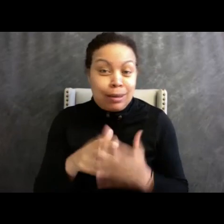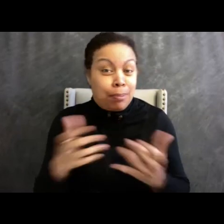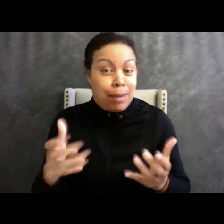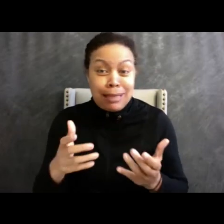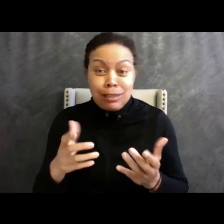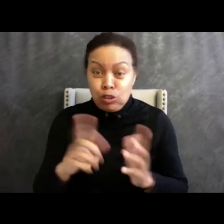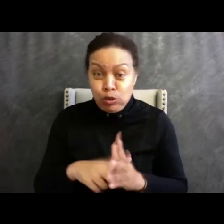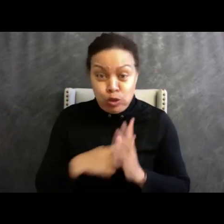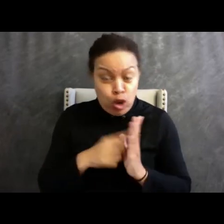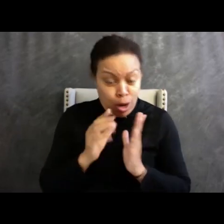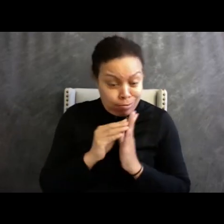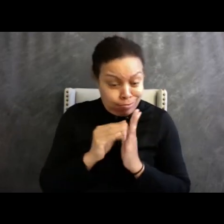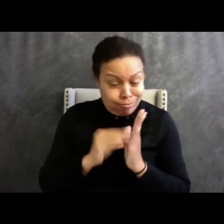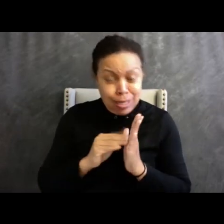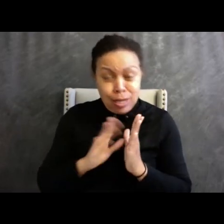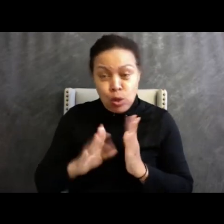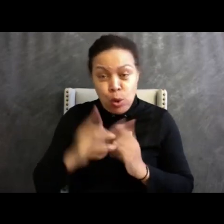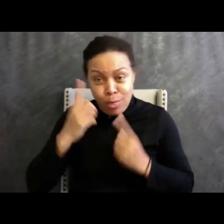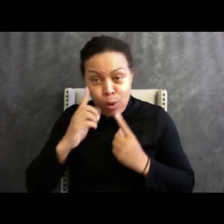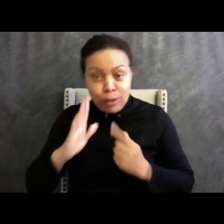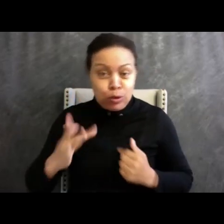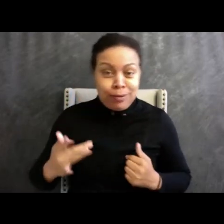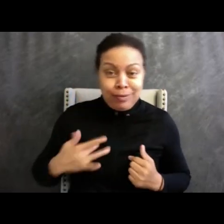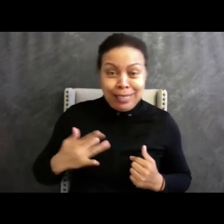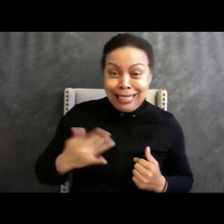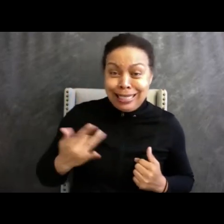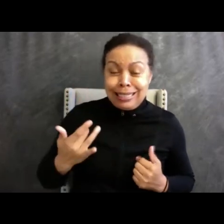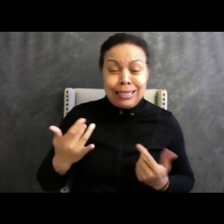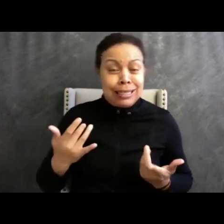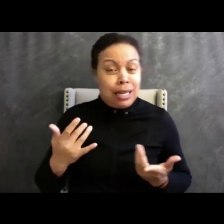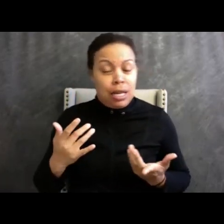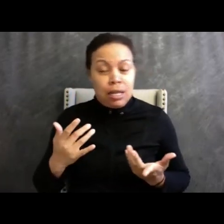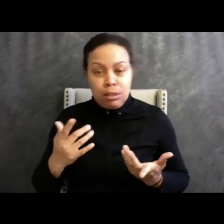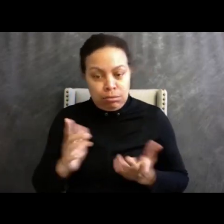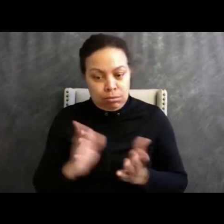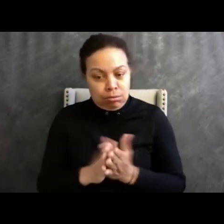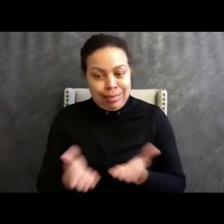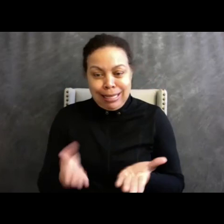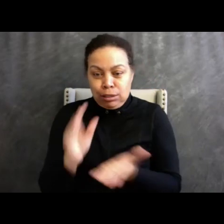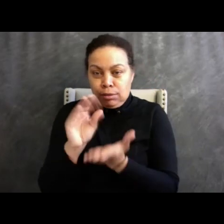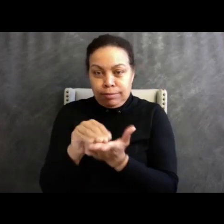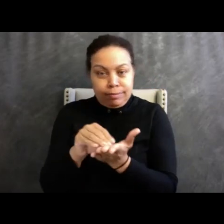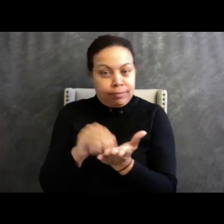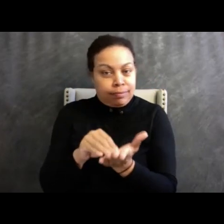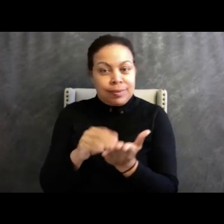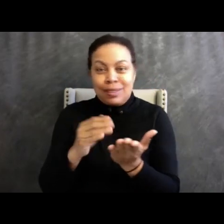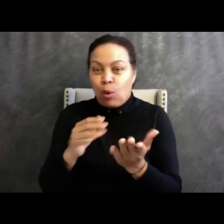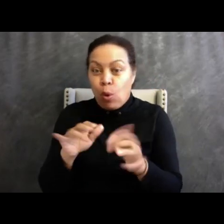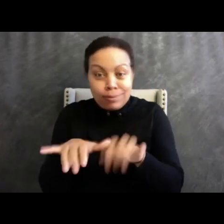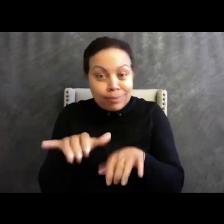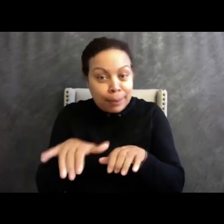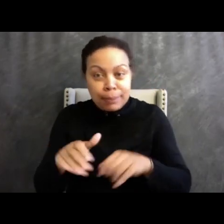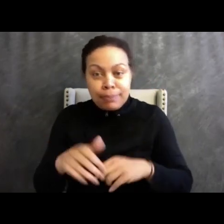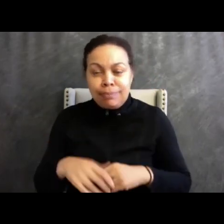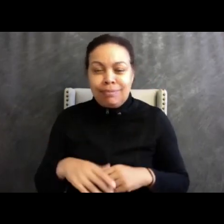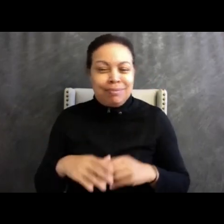your thoughts, you have your feelings, and all you need is a place to put them down in. And so I encourage you to continue writing